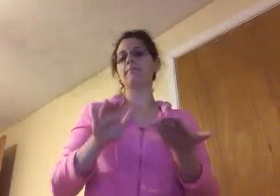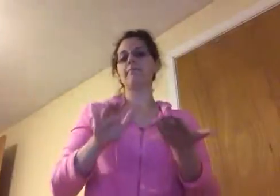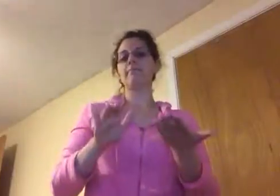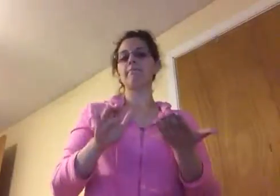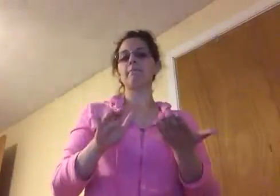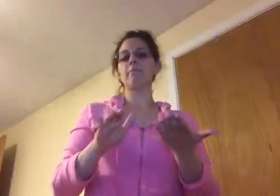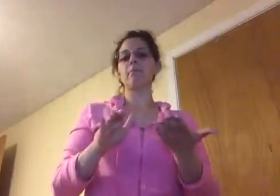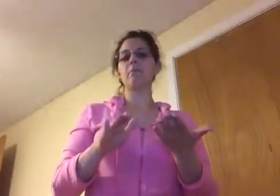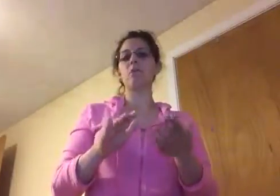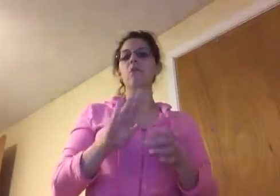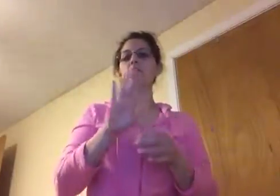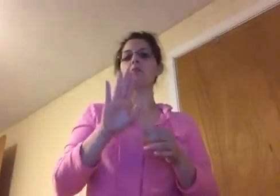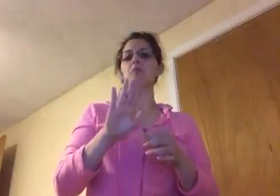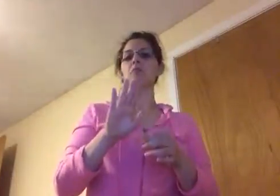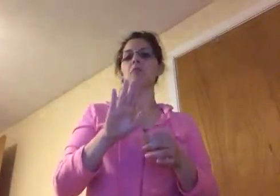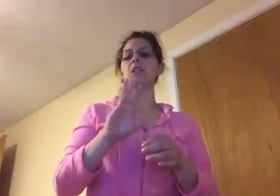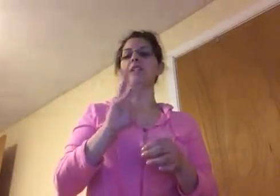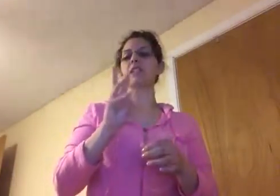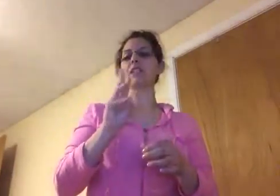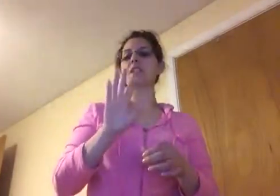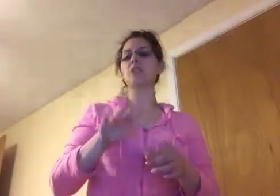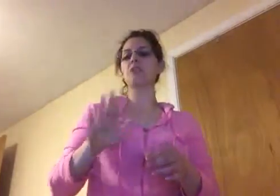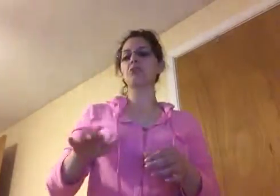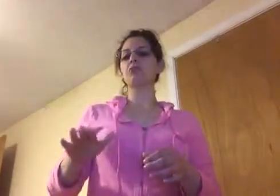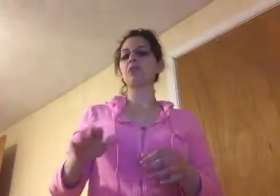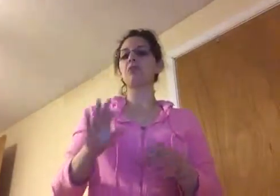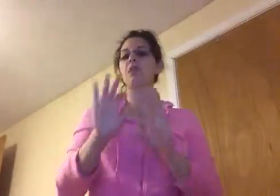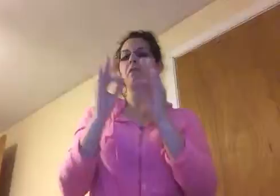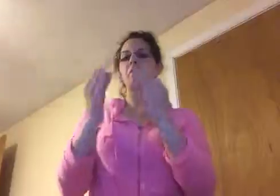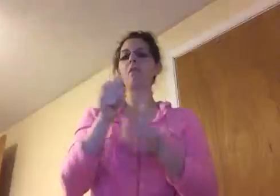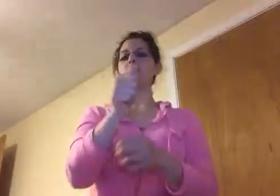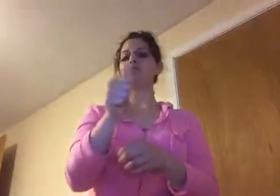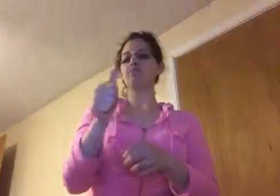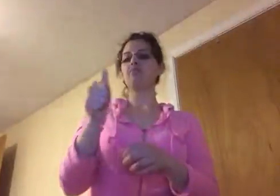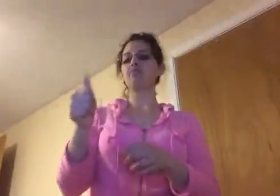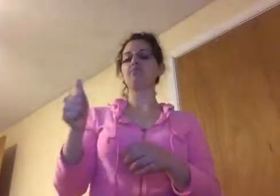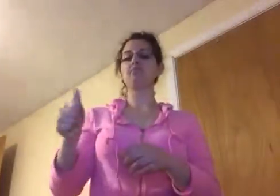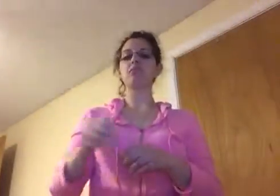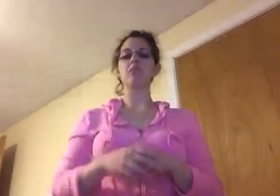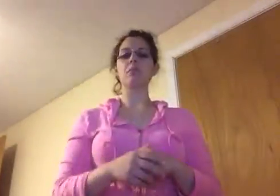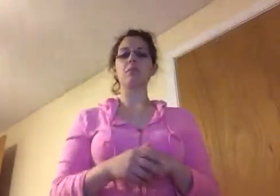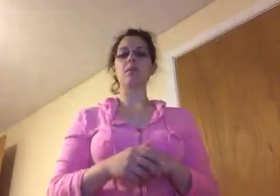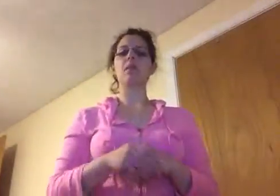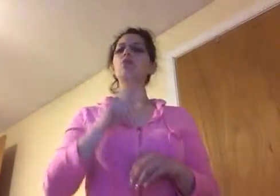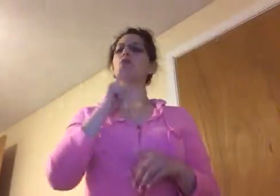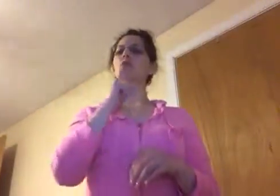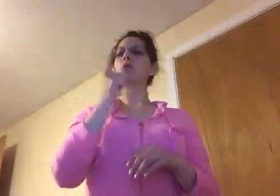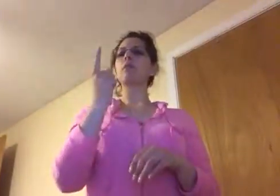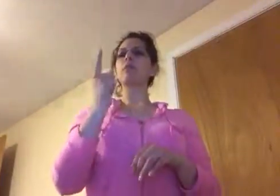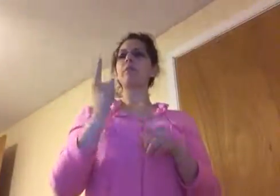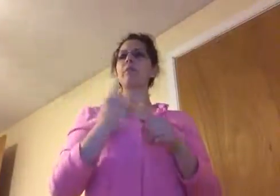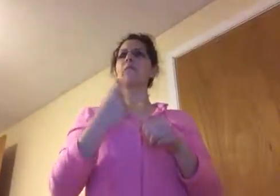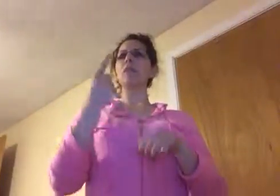6 children per family. And this was really one of the first times in English society